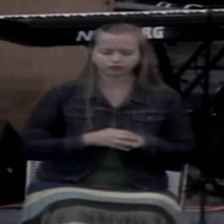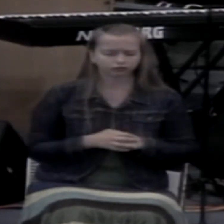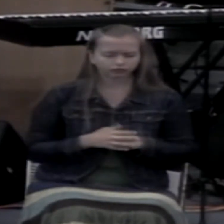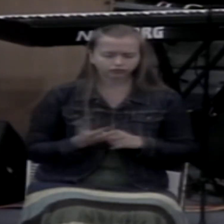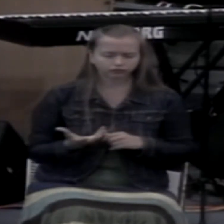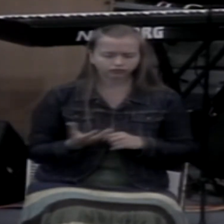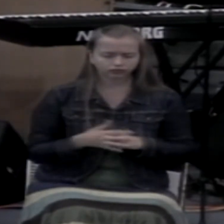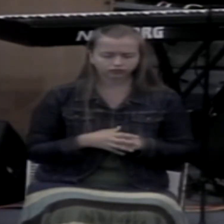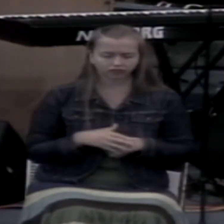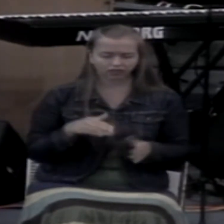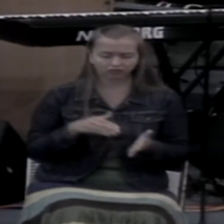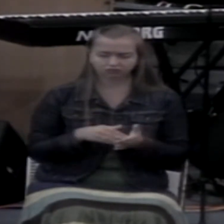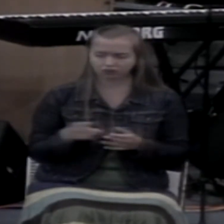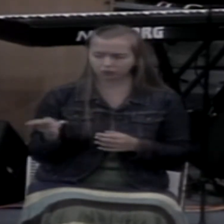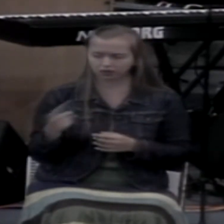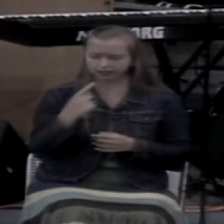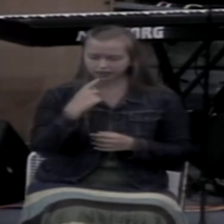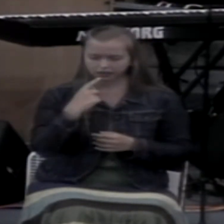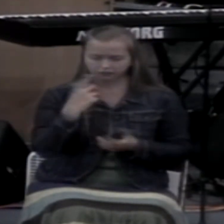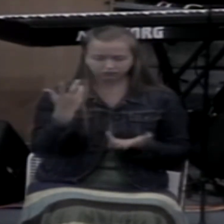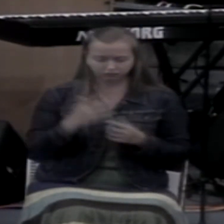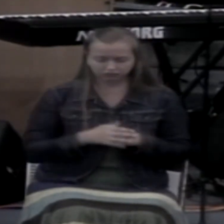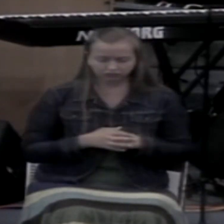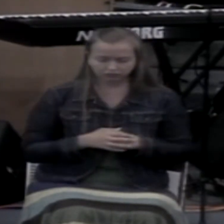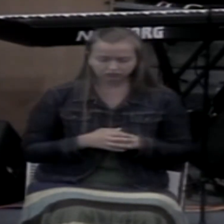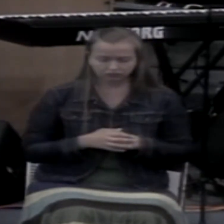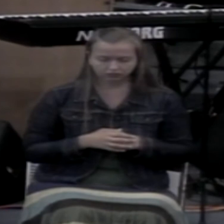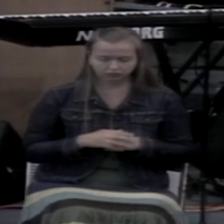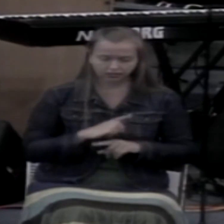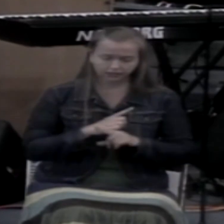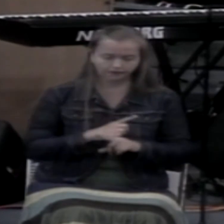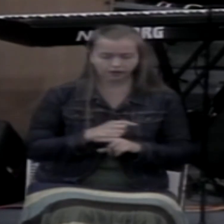Now, out of the mouth of two or three witnesses, every word is to be established.